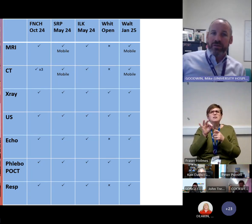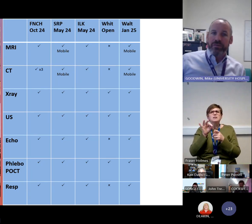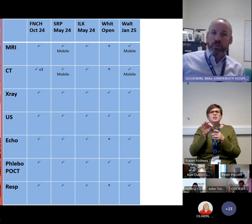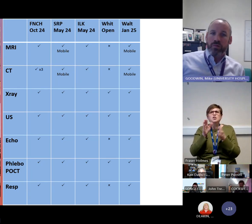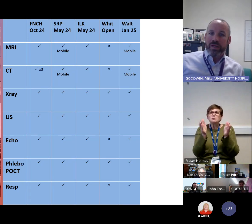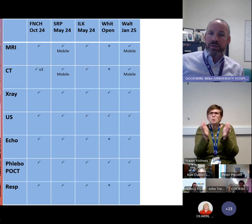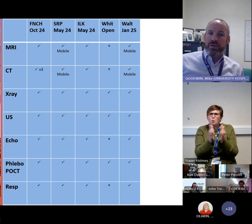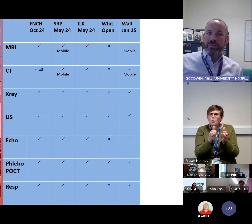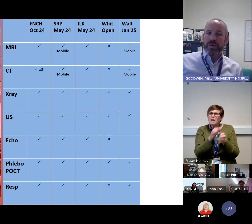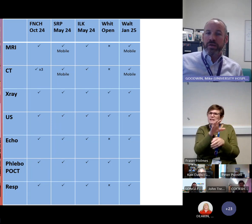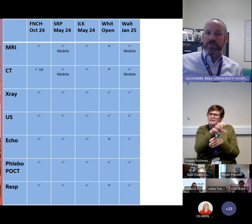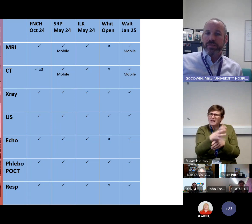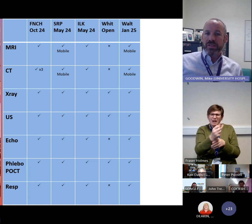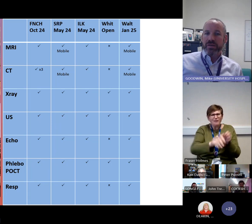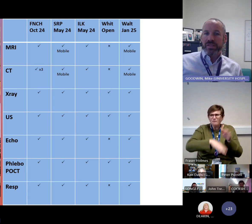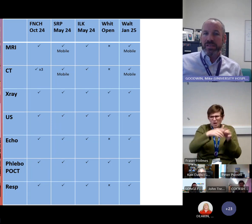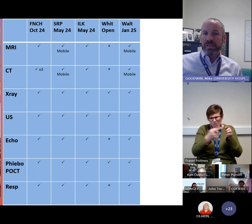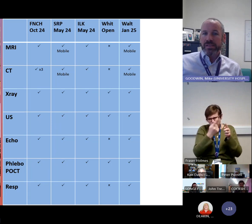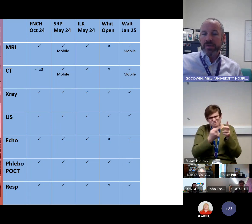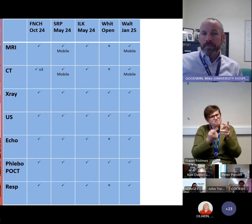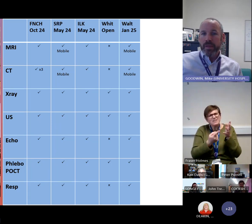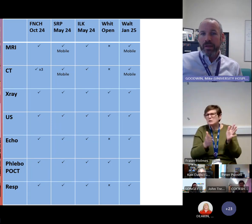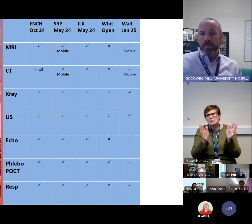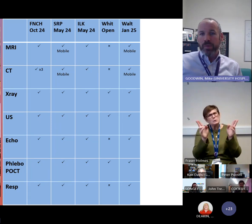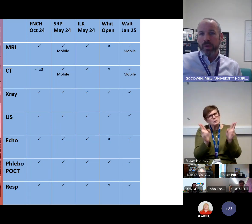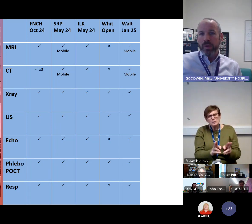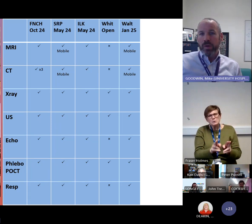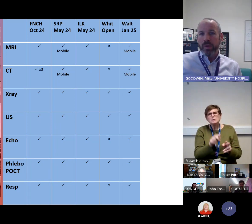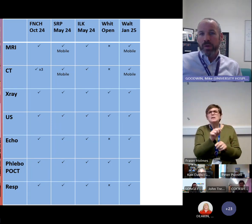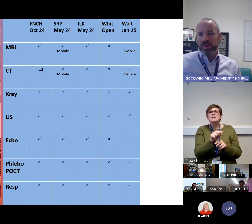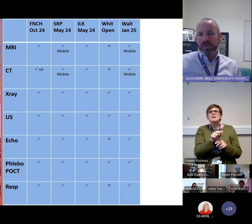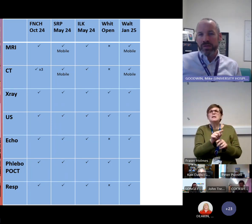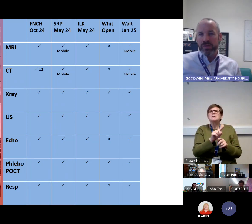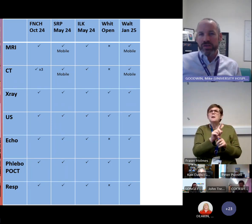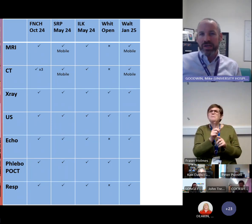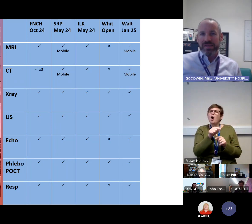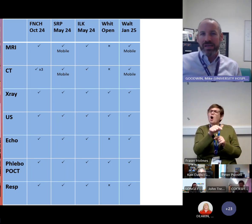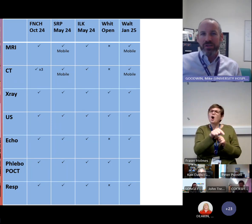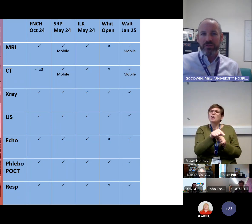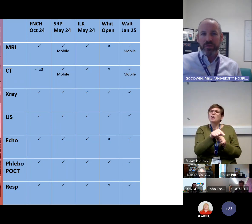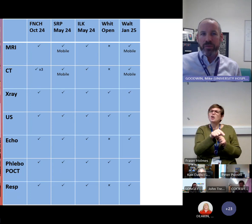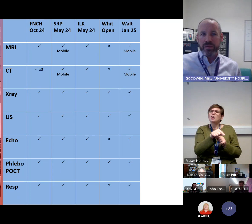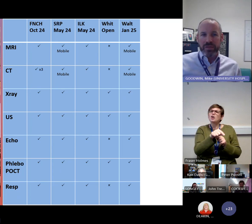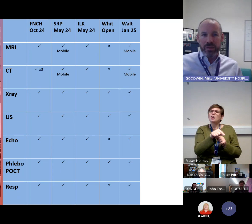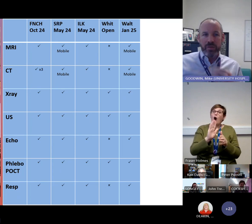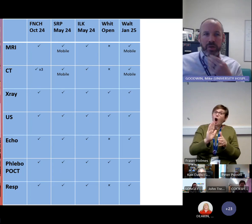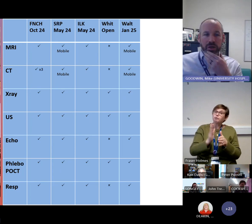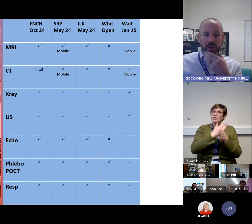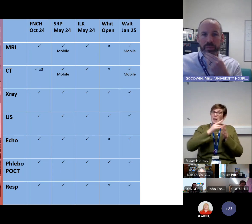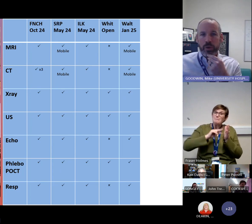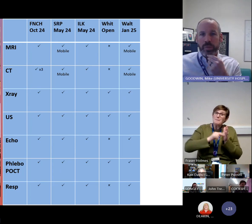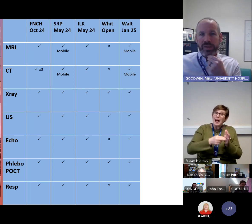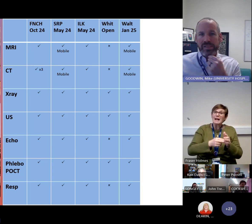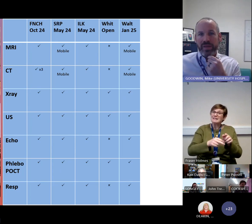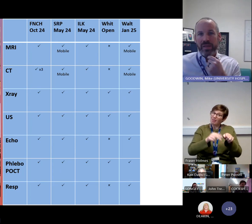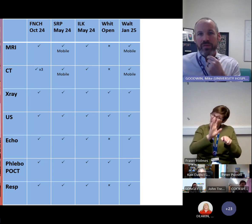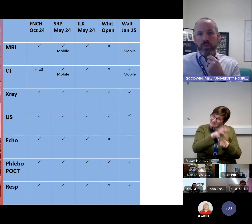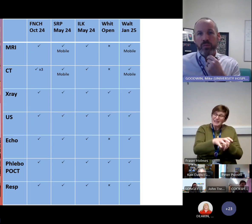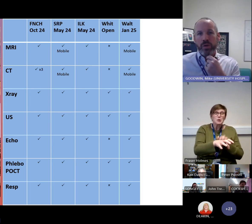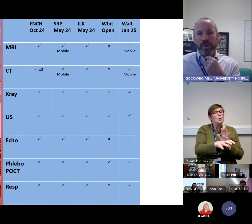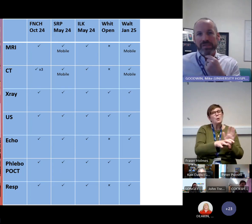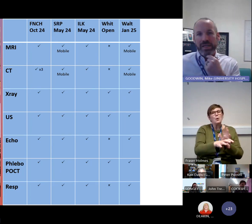and doesn't have the full range of services. That wasn't the original intention for the Whitworth site. We were hoping